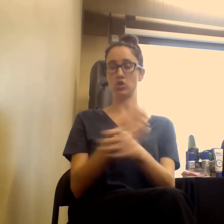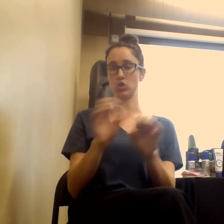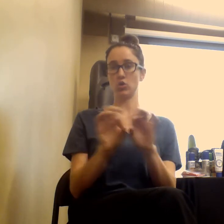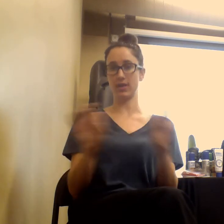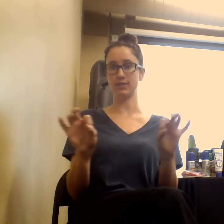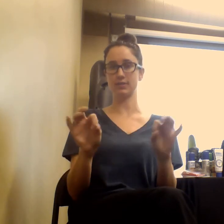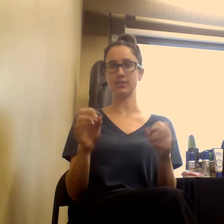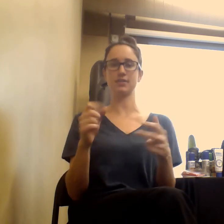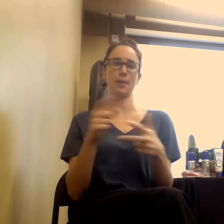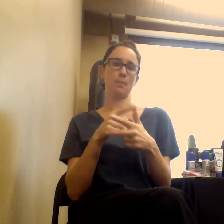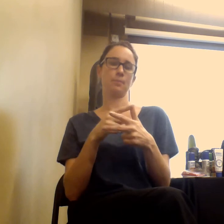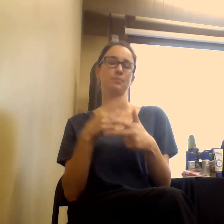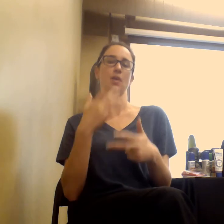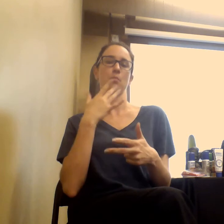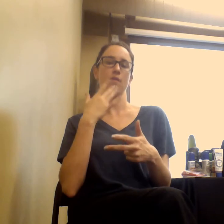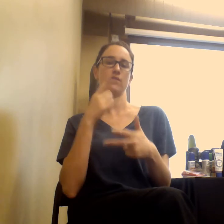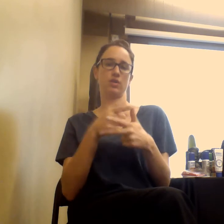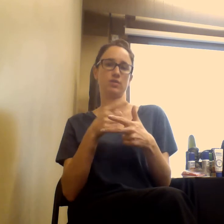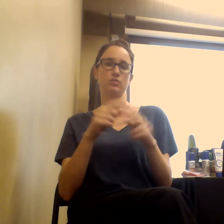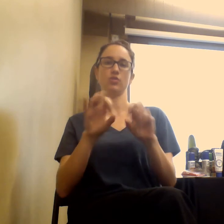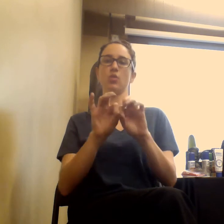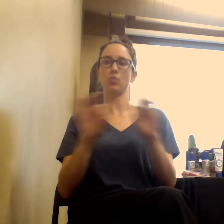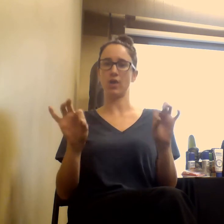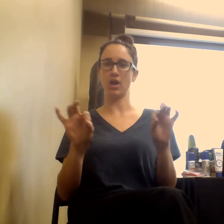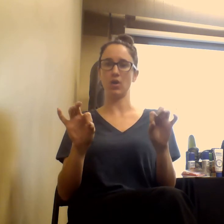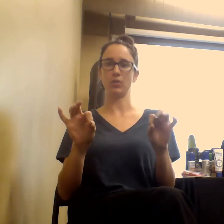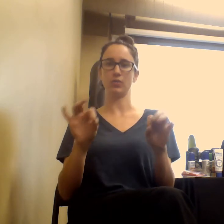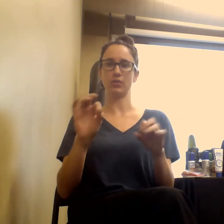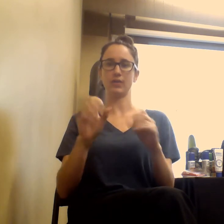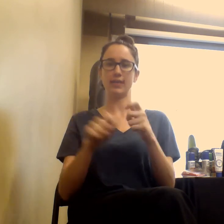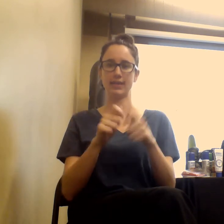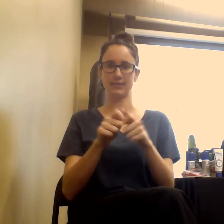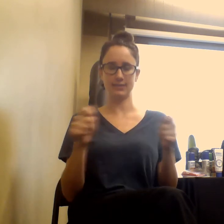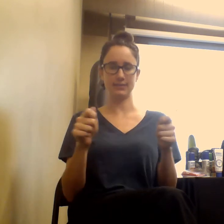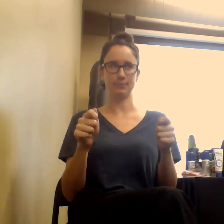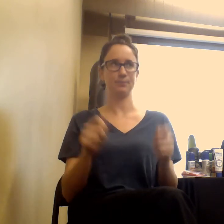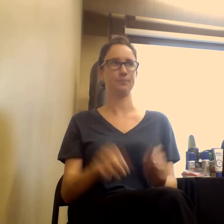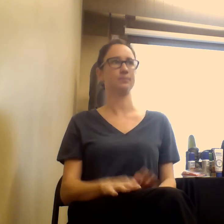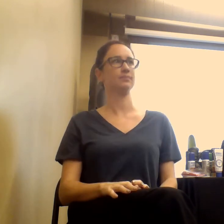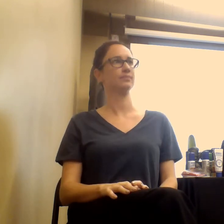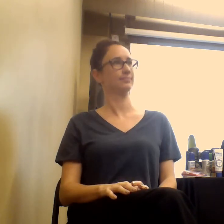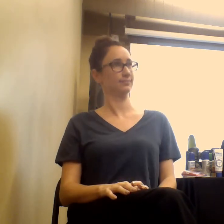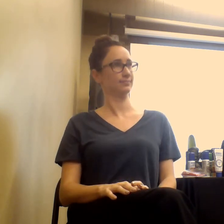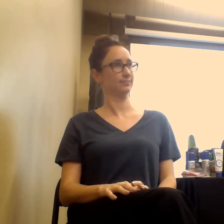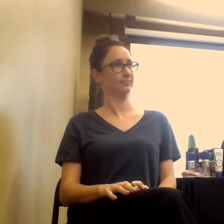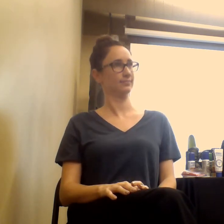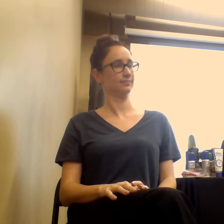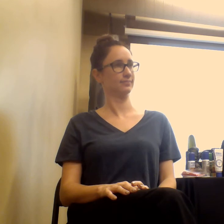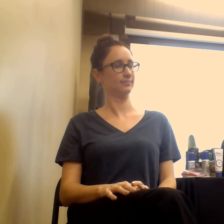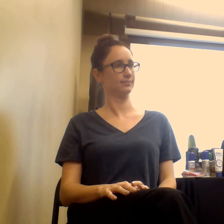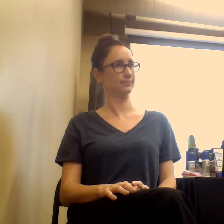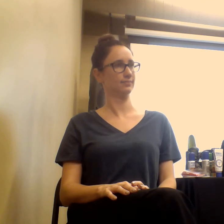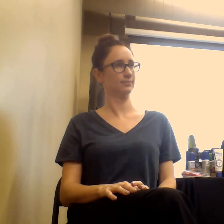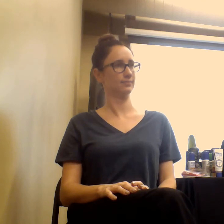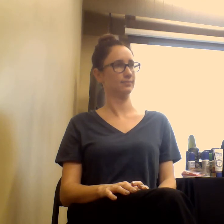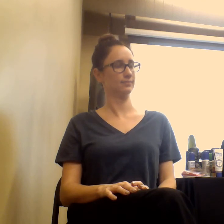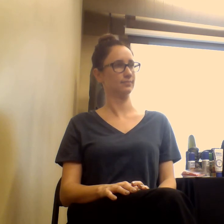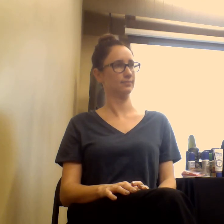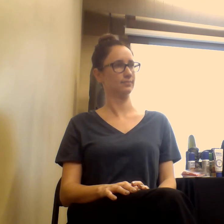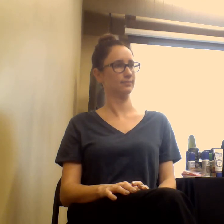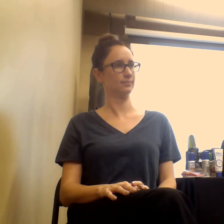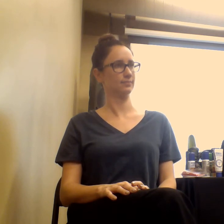is there a particular? for the make model, no, I don't think they put it. I think they have it on the inside maybe. Or the A-Solo 520s. No,